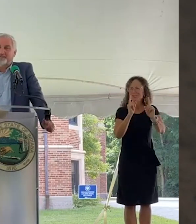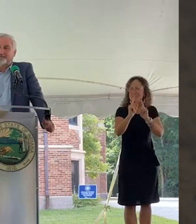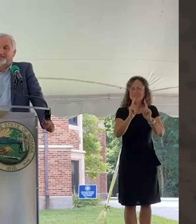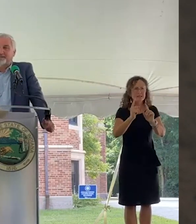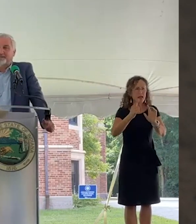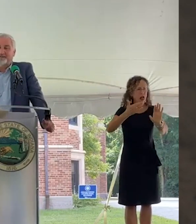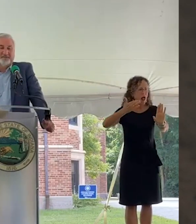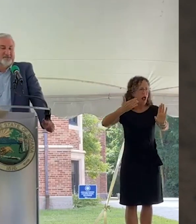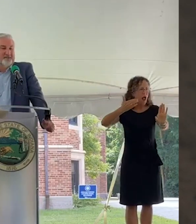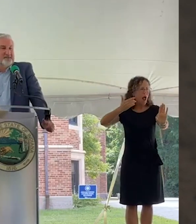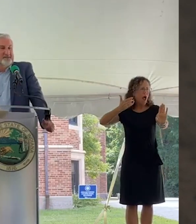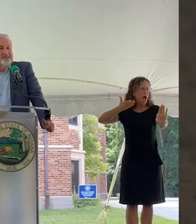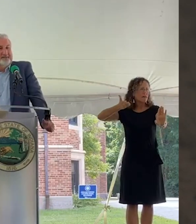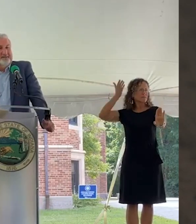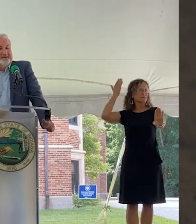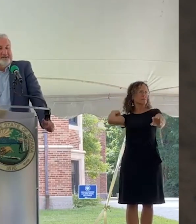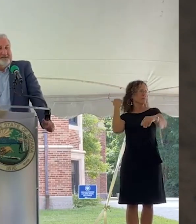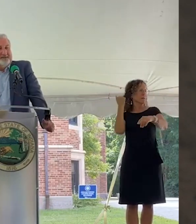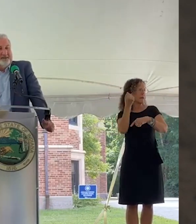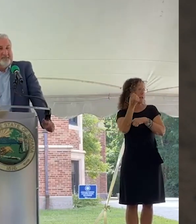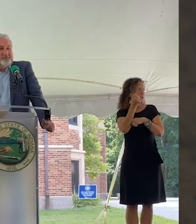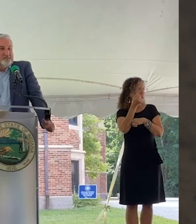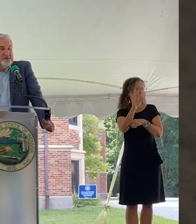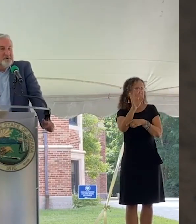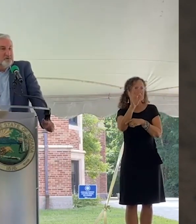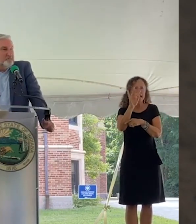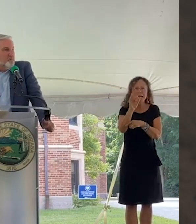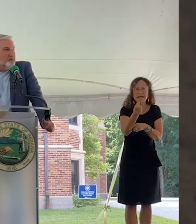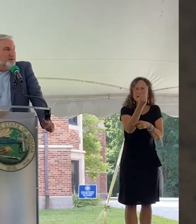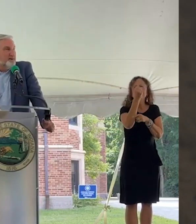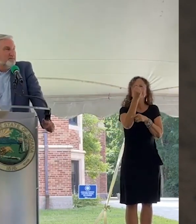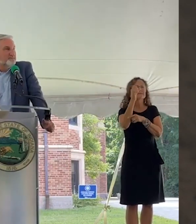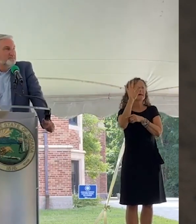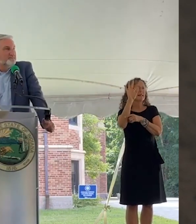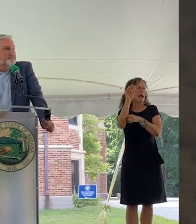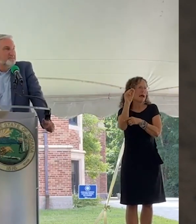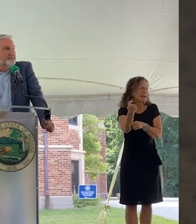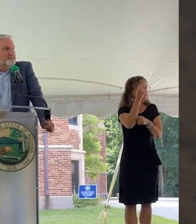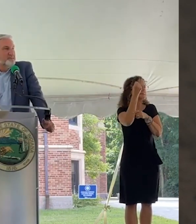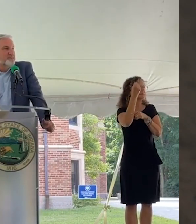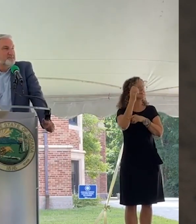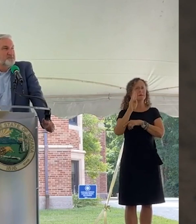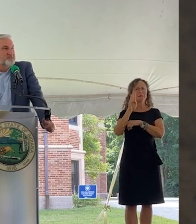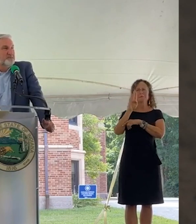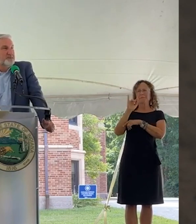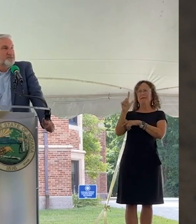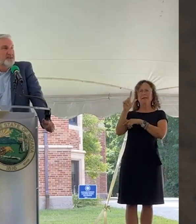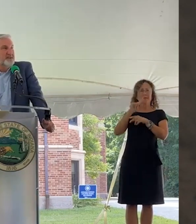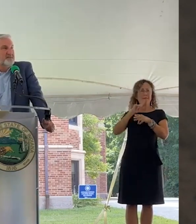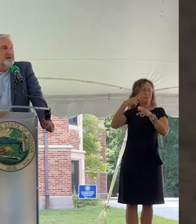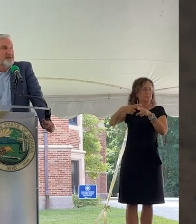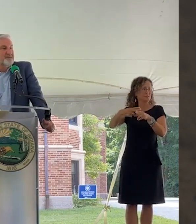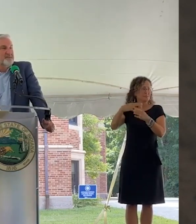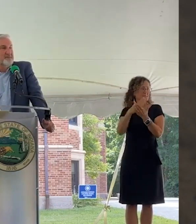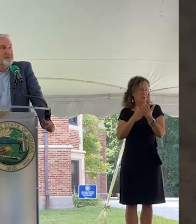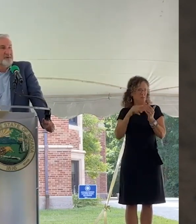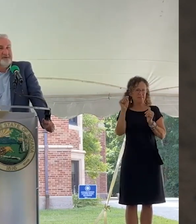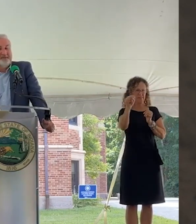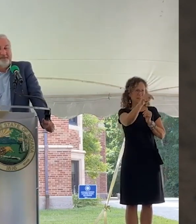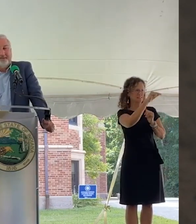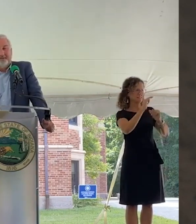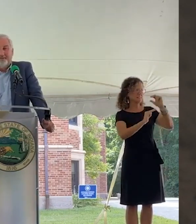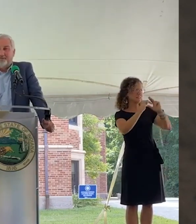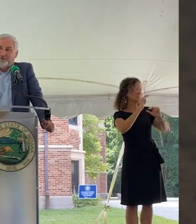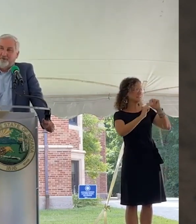to the 80s, the 90s, and as Bill pointed out, some of these facilities dating back